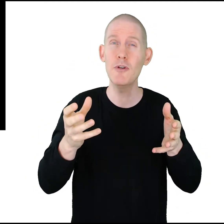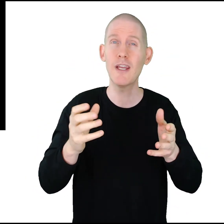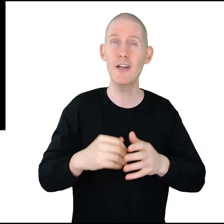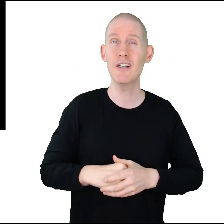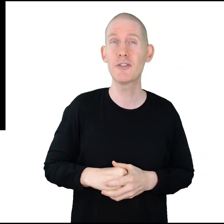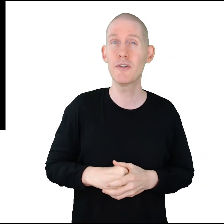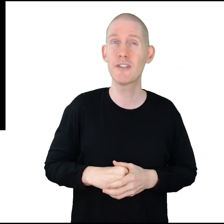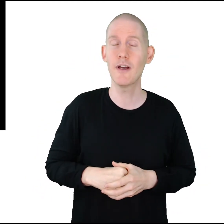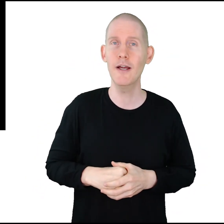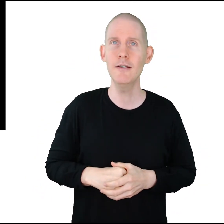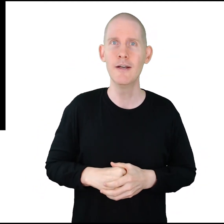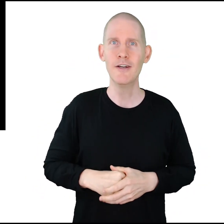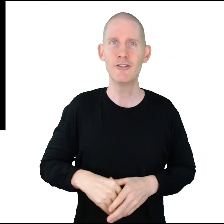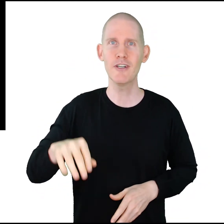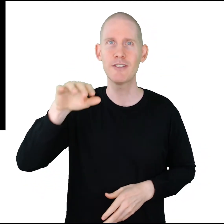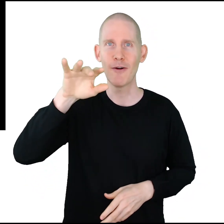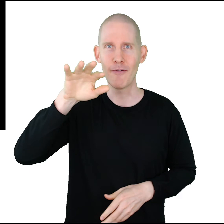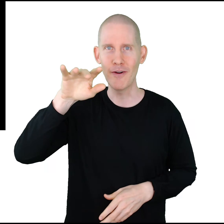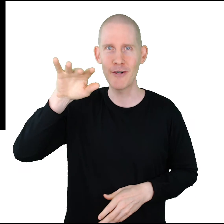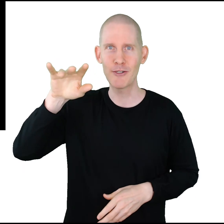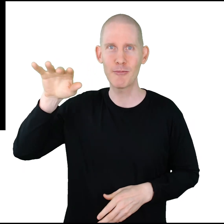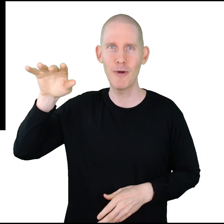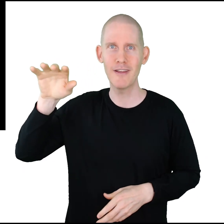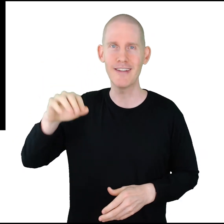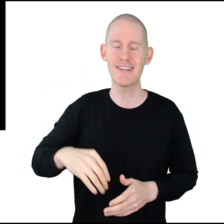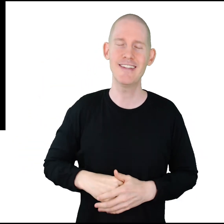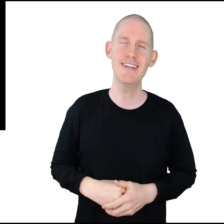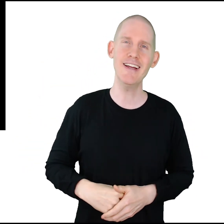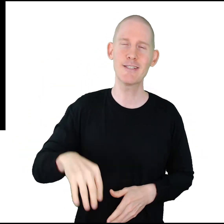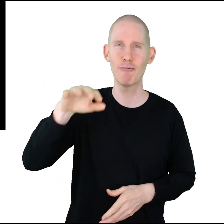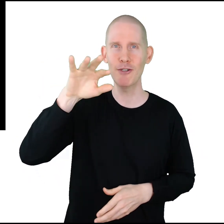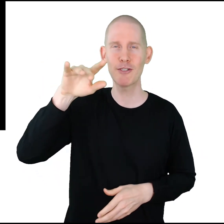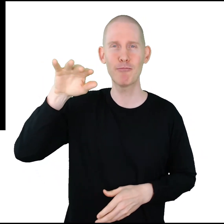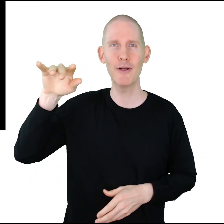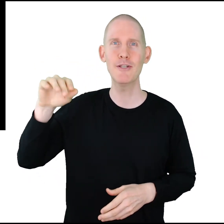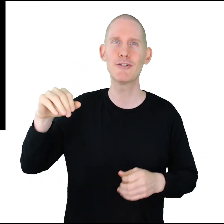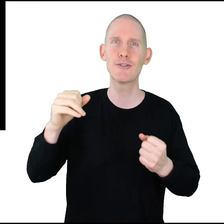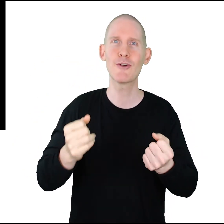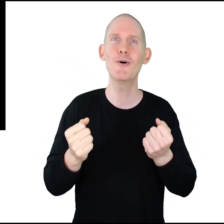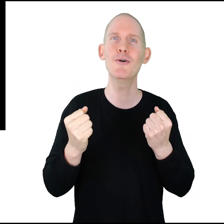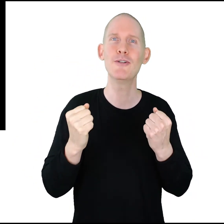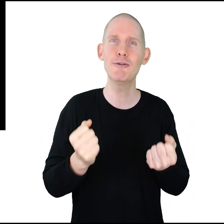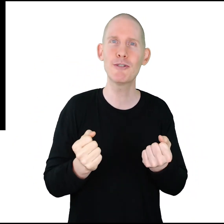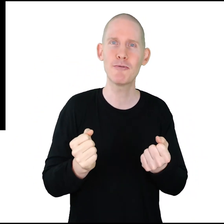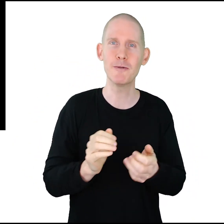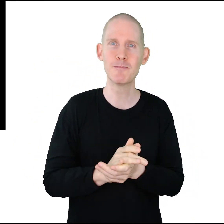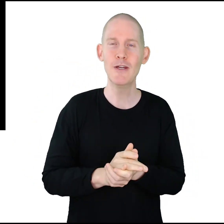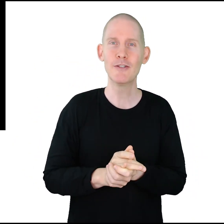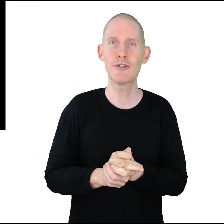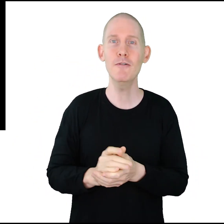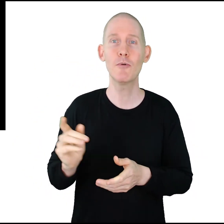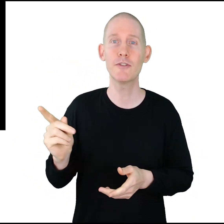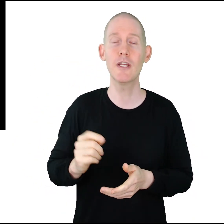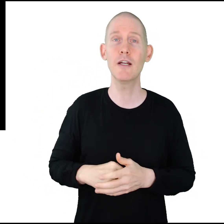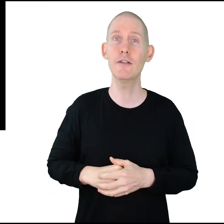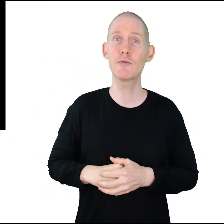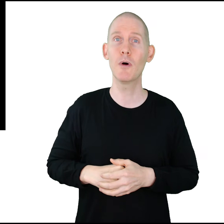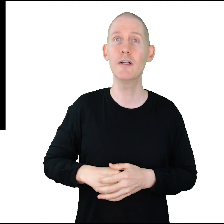communicate, you're not sure the sign, just fingerspell it. Yes, fingerspelling is so useful. So once again on this one, it's